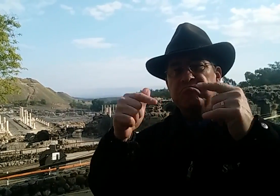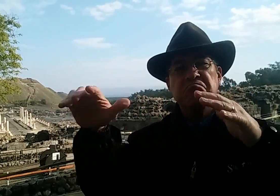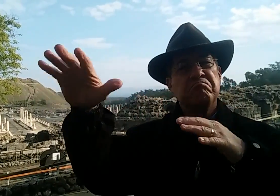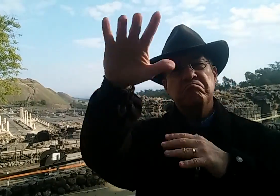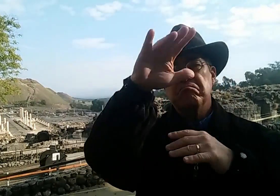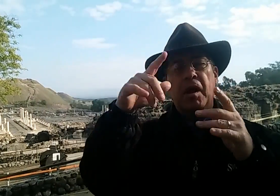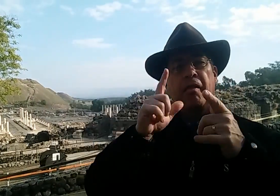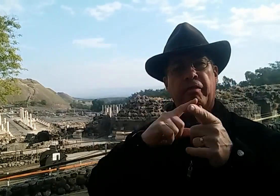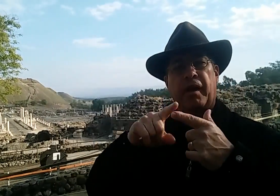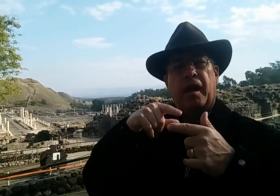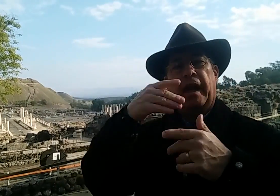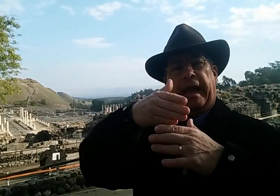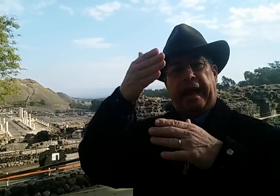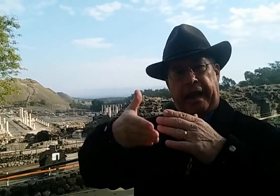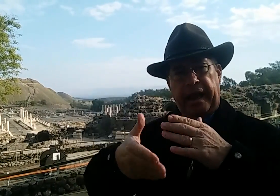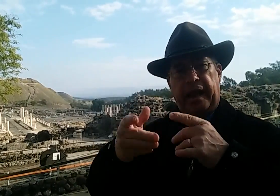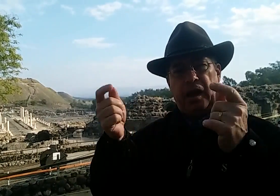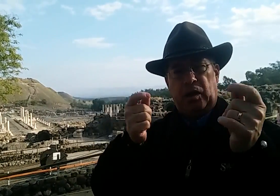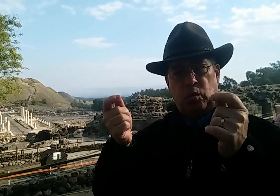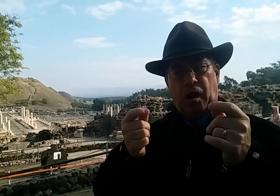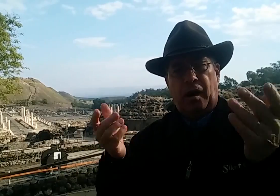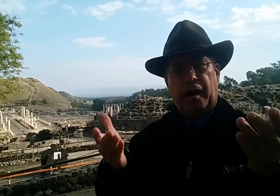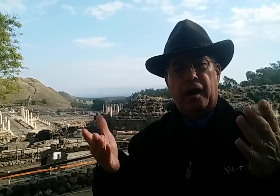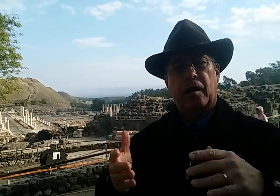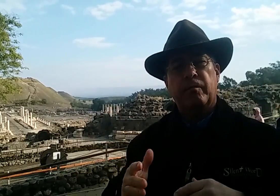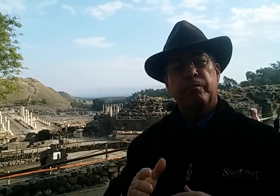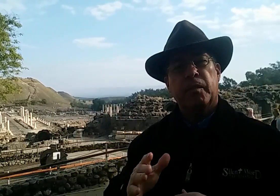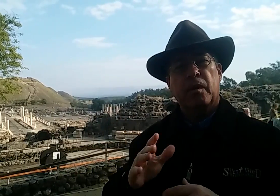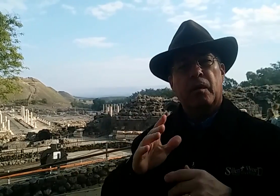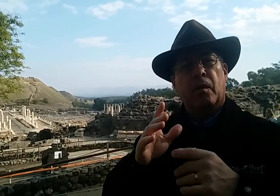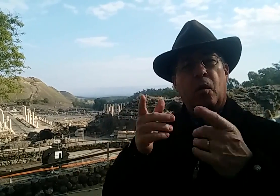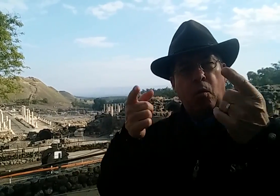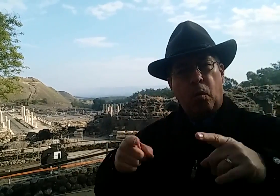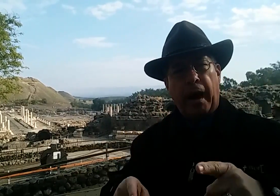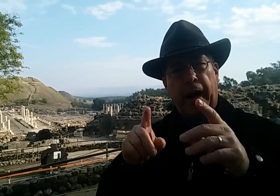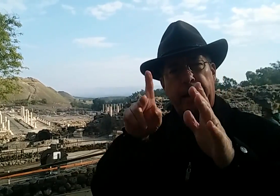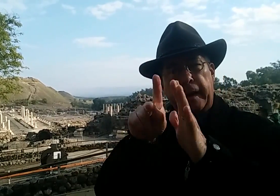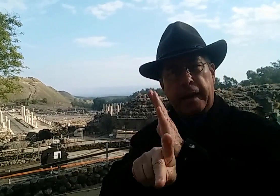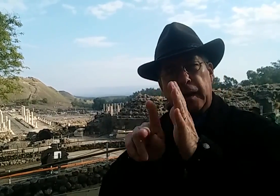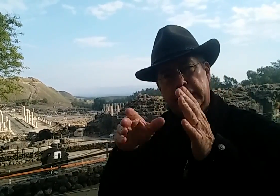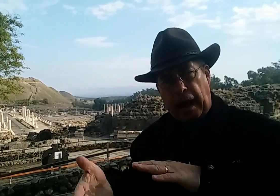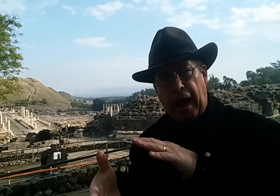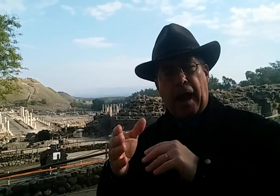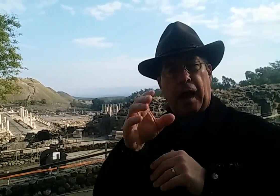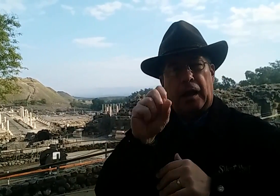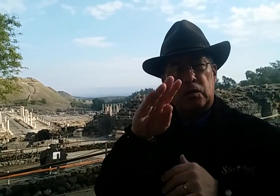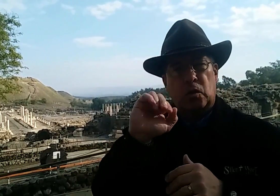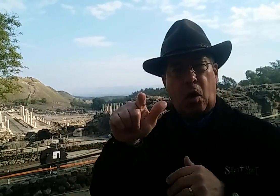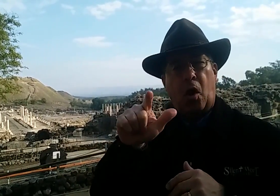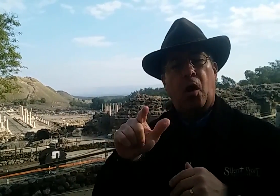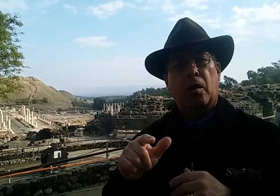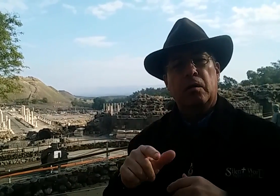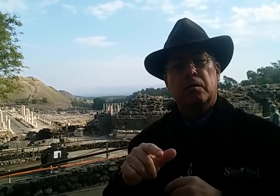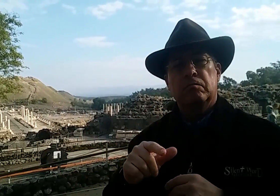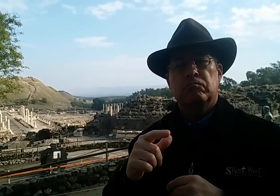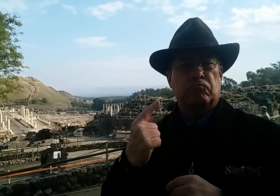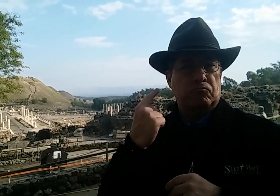the time he was ruler, and the end of his reign, he ended up coming back to this area when he died,